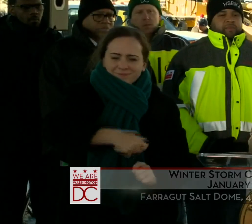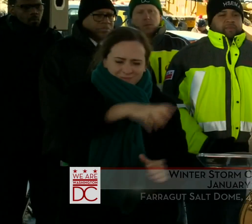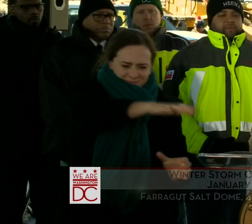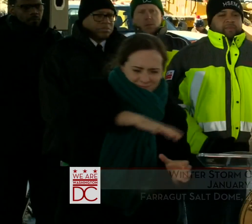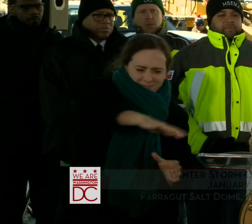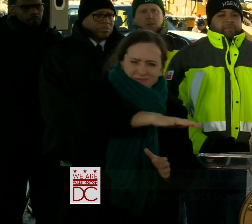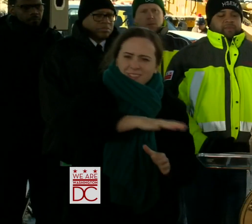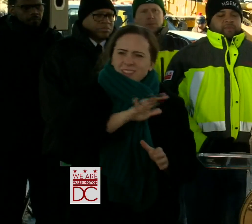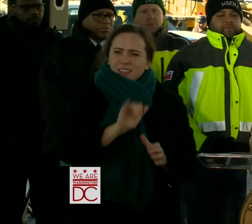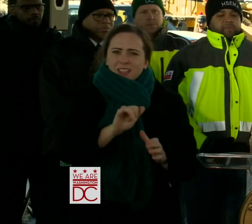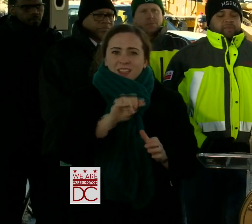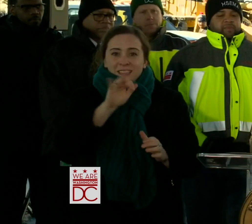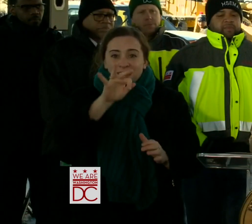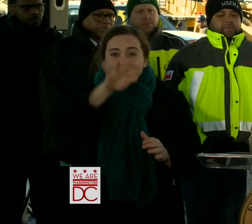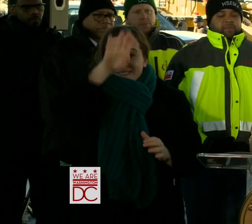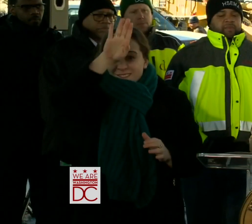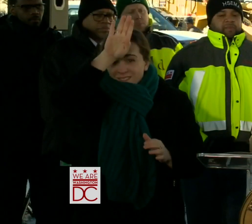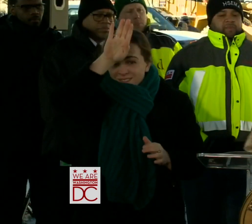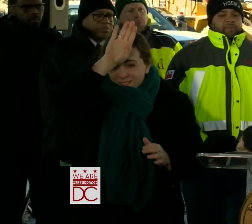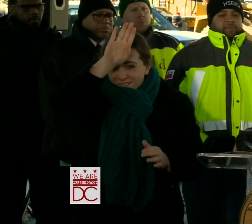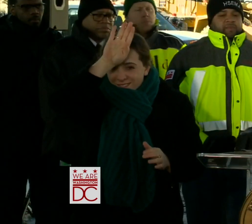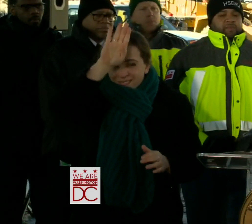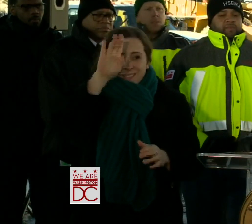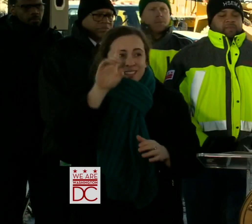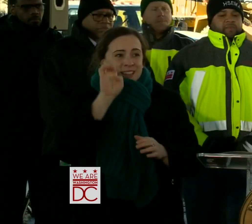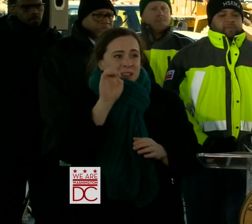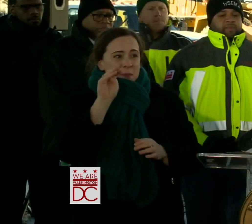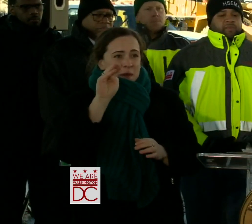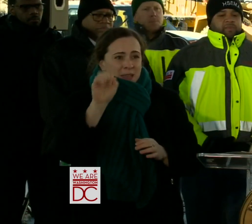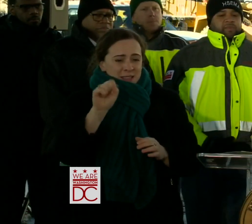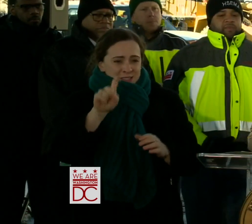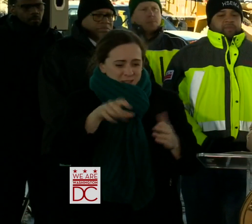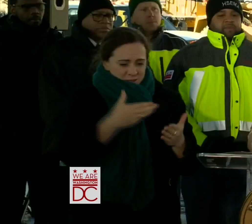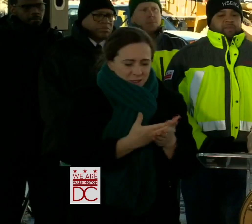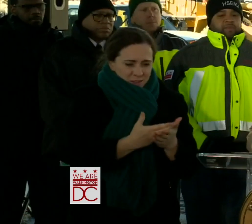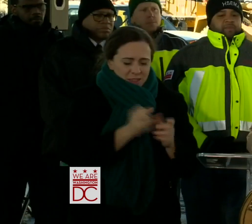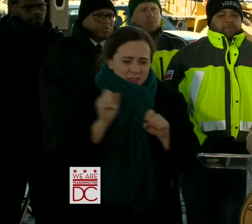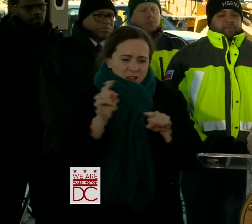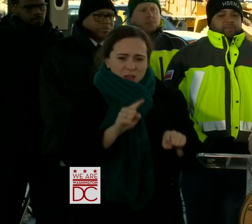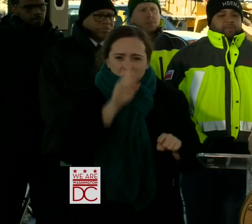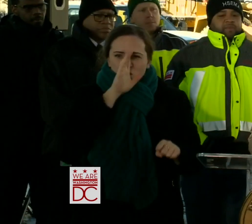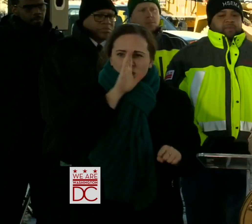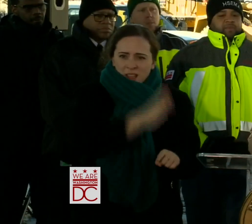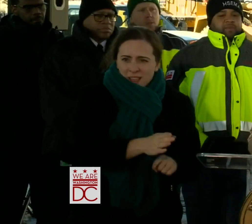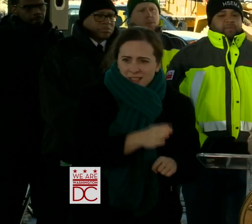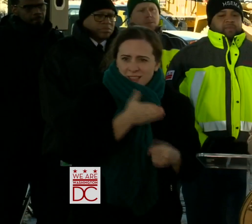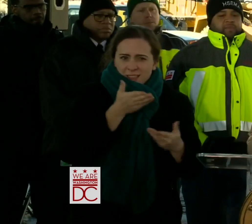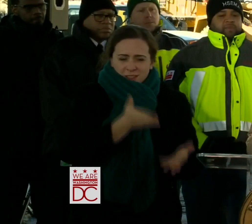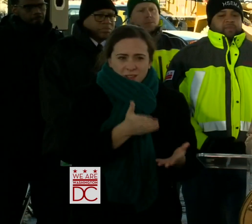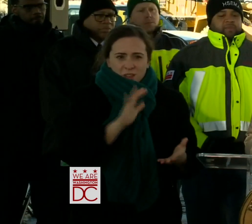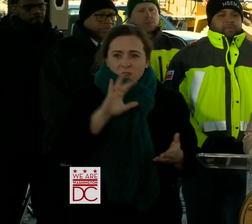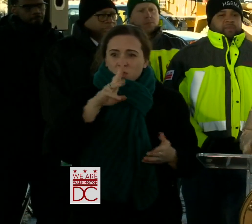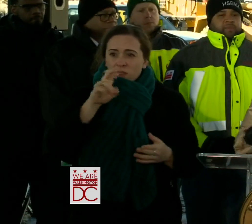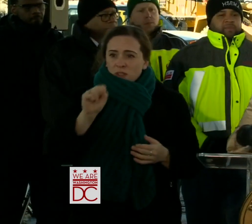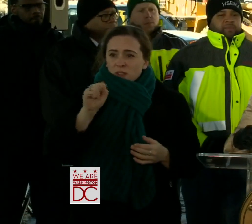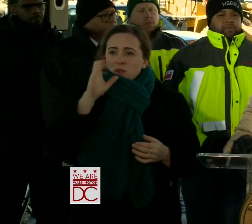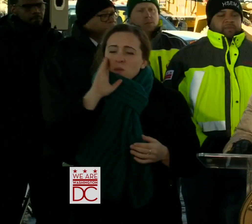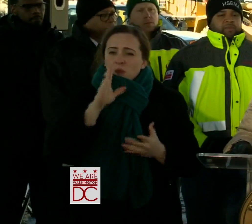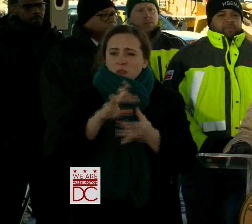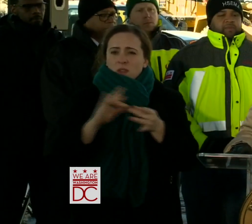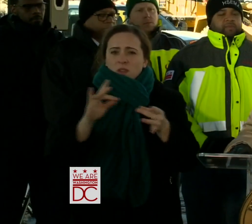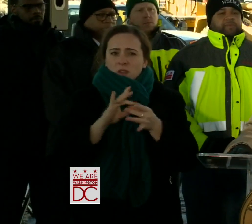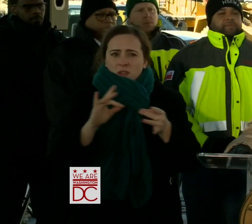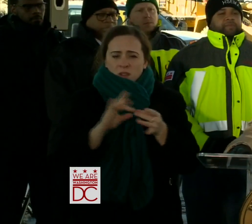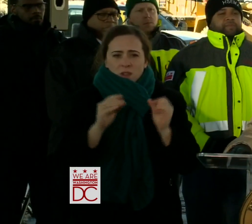fire and EMS has to get to you, they can come directly to you. Chris is going to be talking